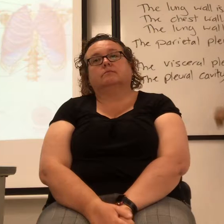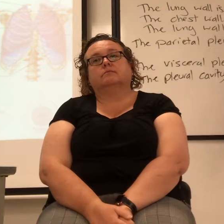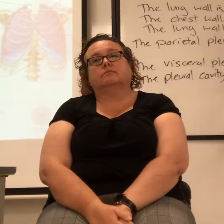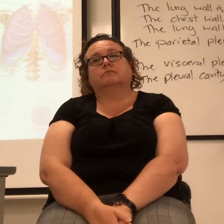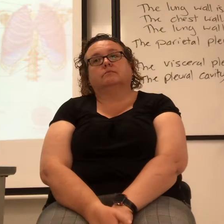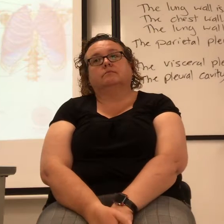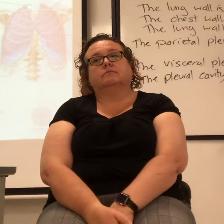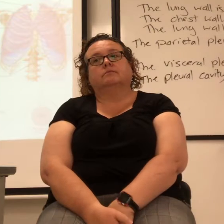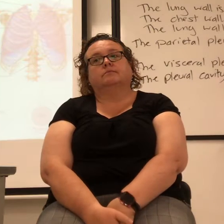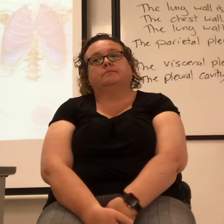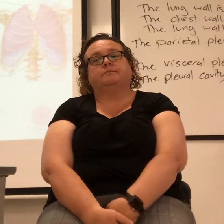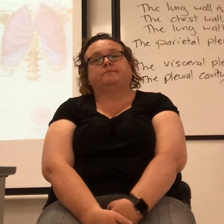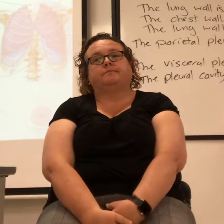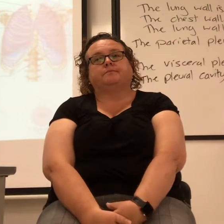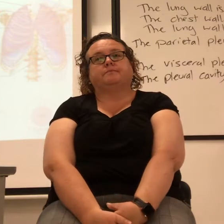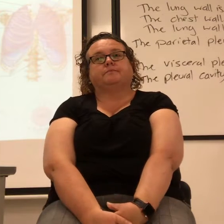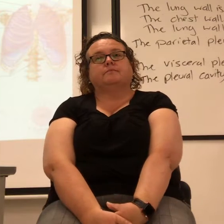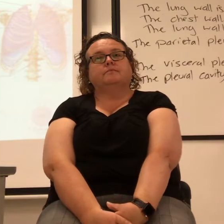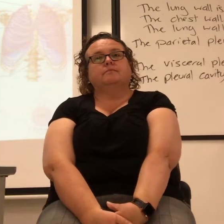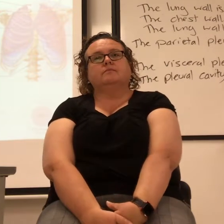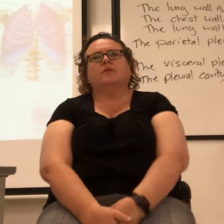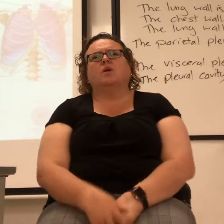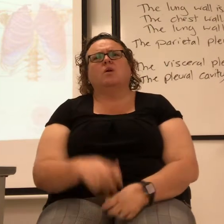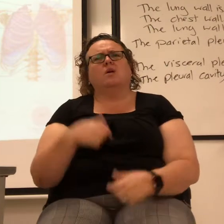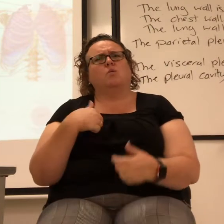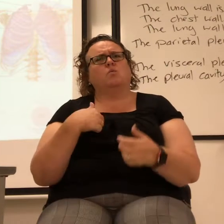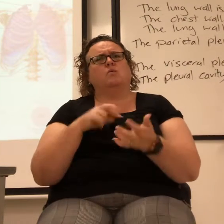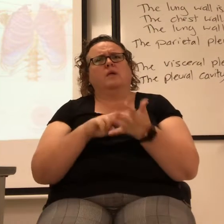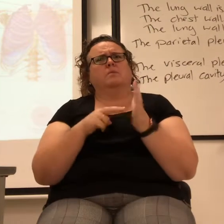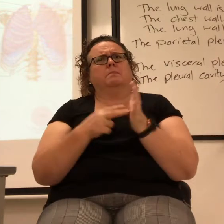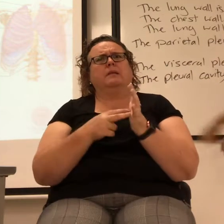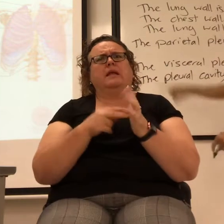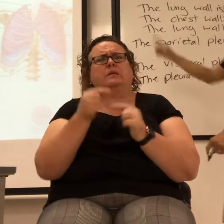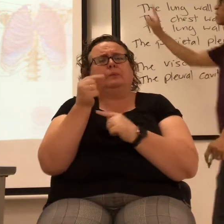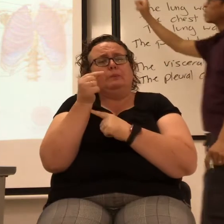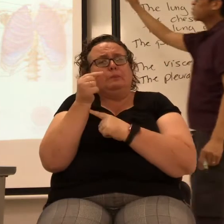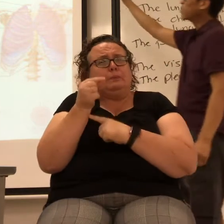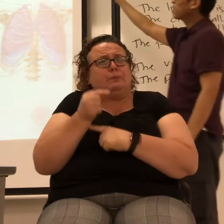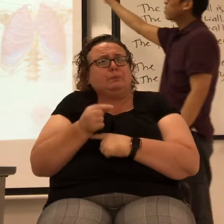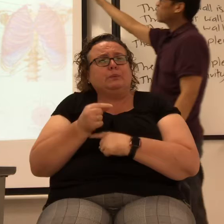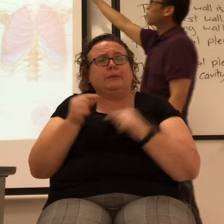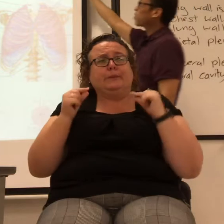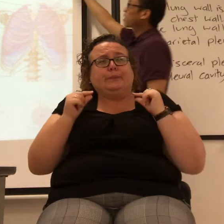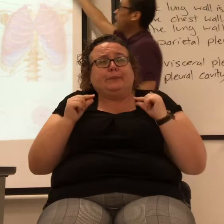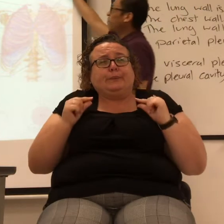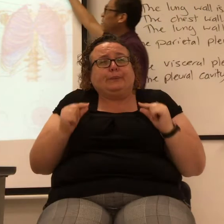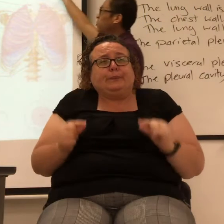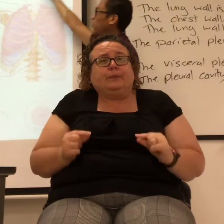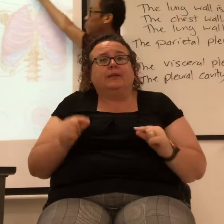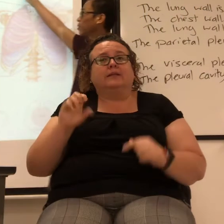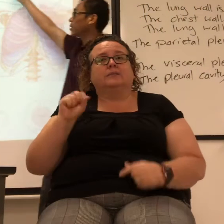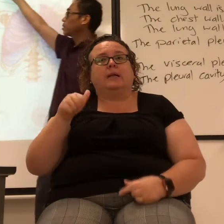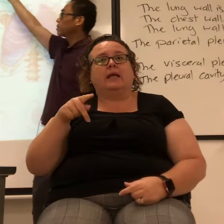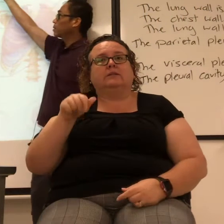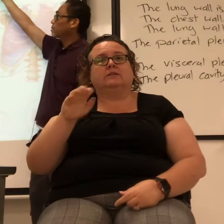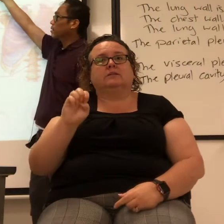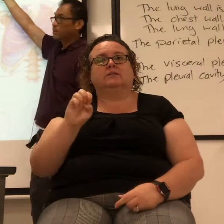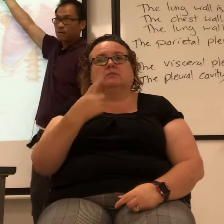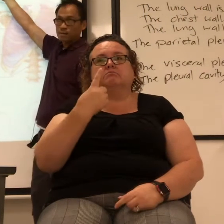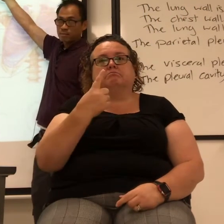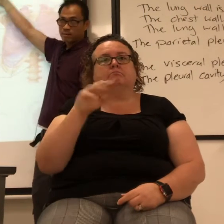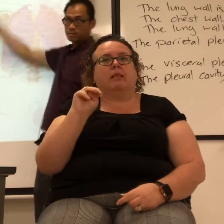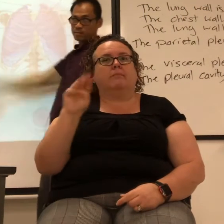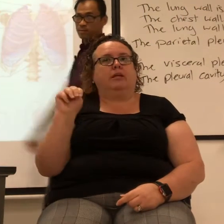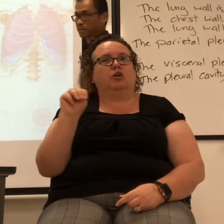when we're talking about a sliver of a space, a millimeter, and it's shown here, pleural cavity between the pleura.